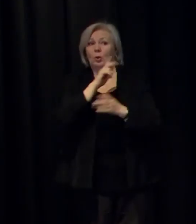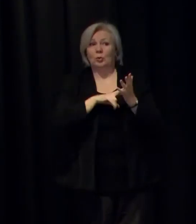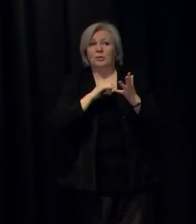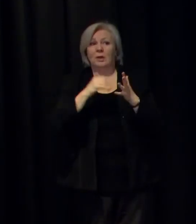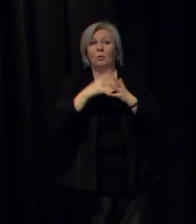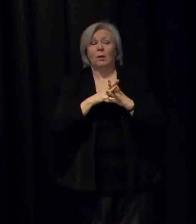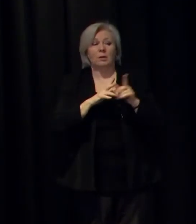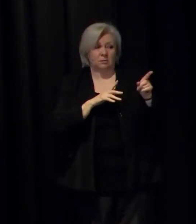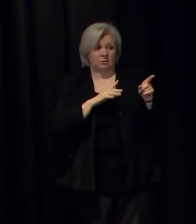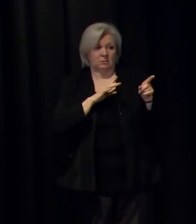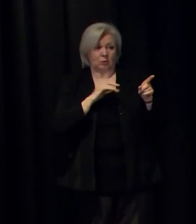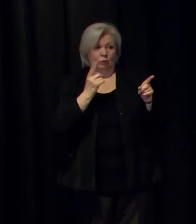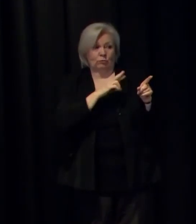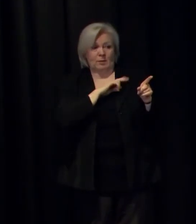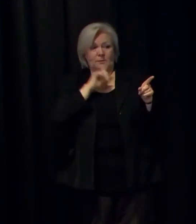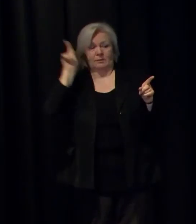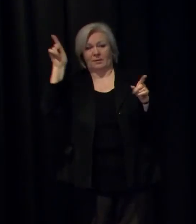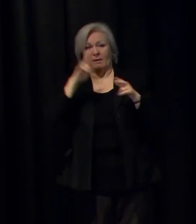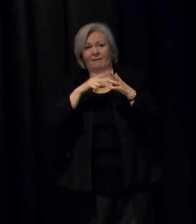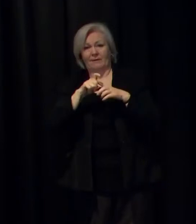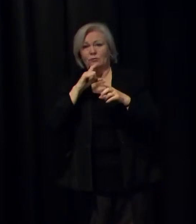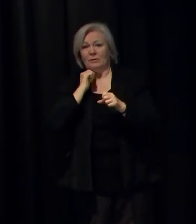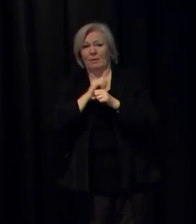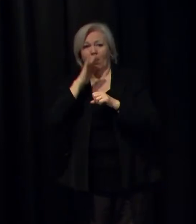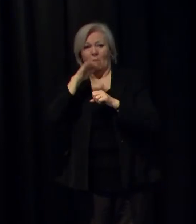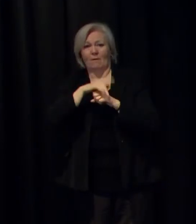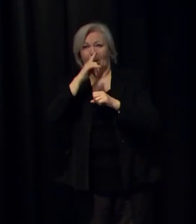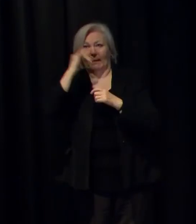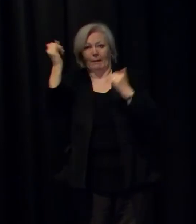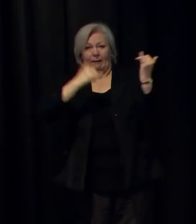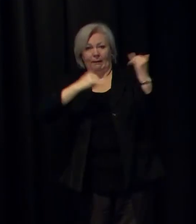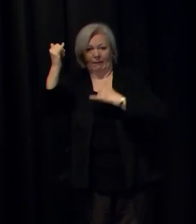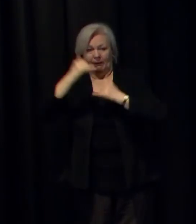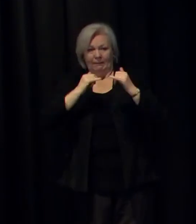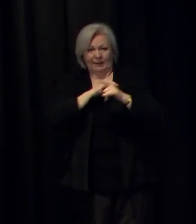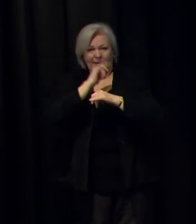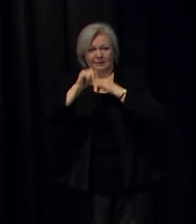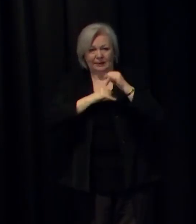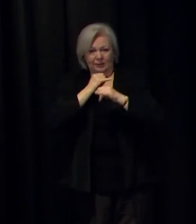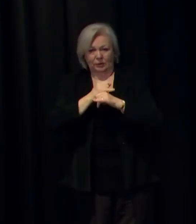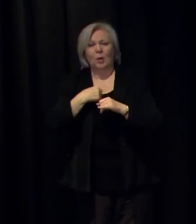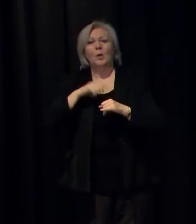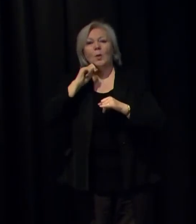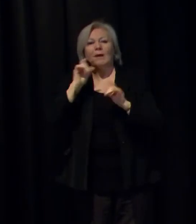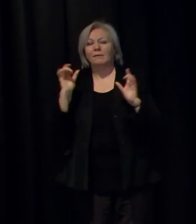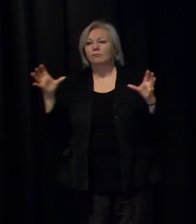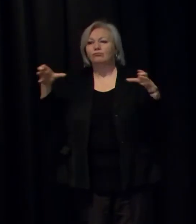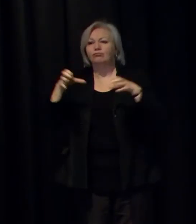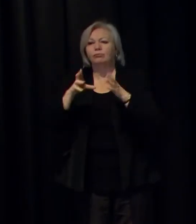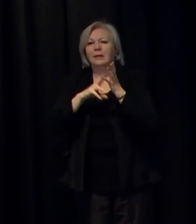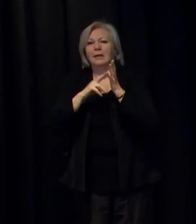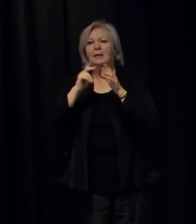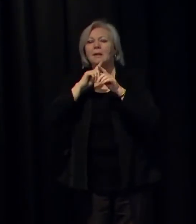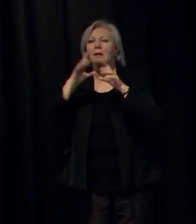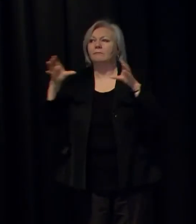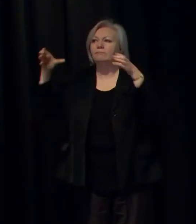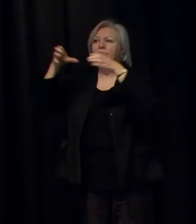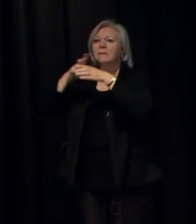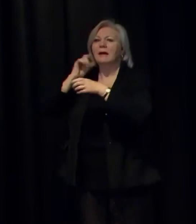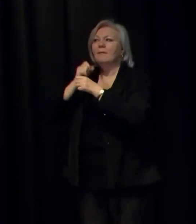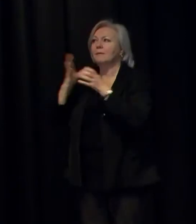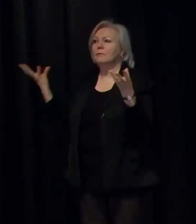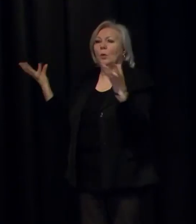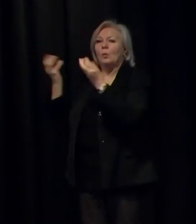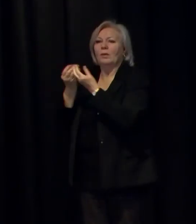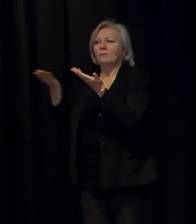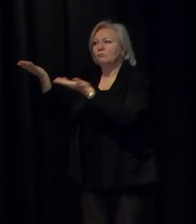well. But in any event, I think we'll have a National Cabinet meeting quite soon, and we'll have a chat about all of those issues. We want to get the place